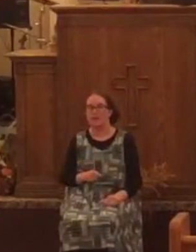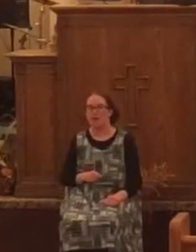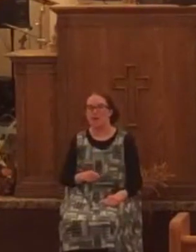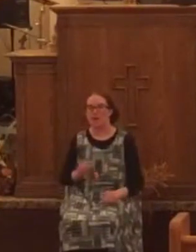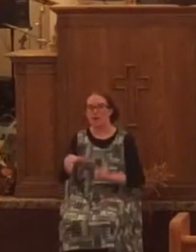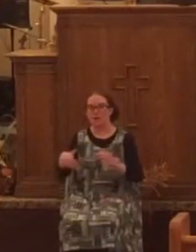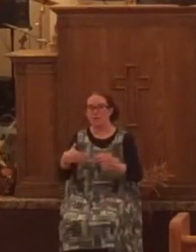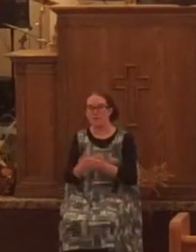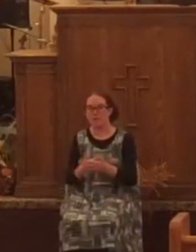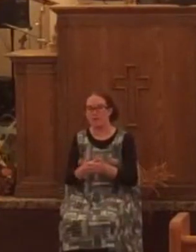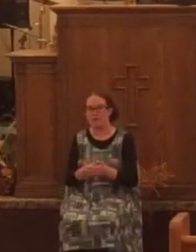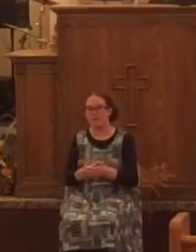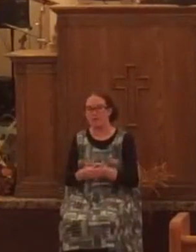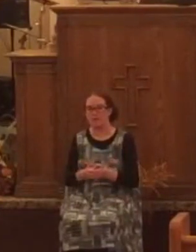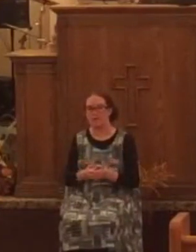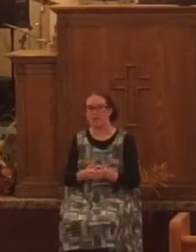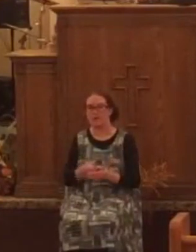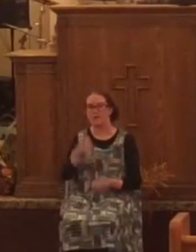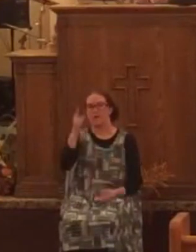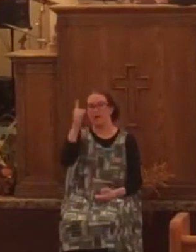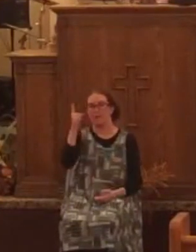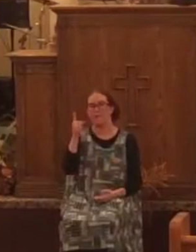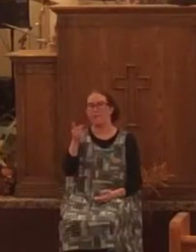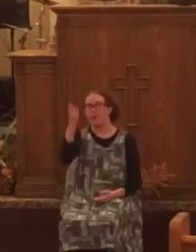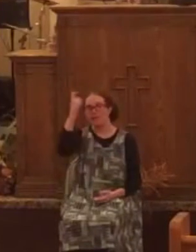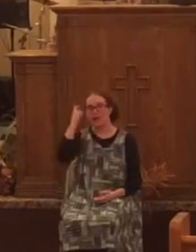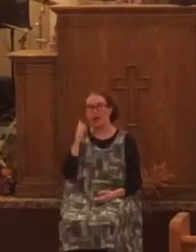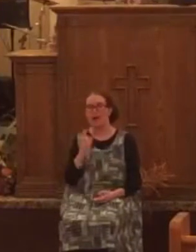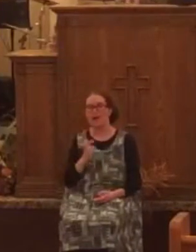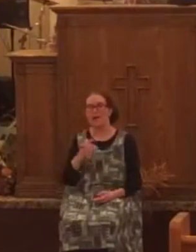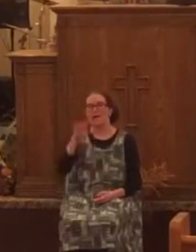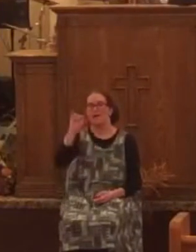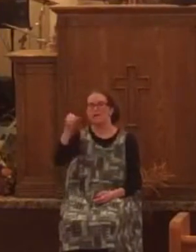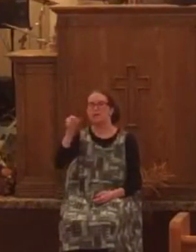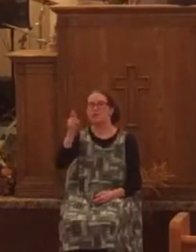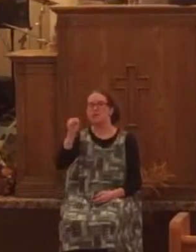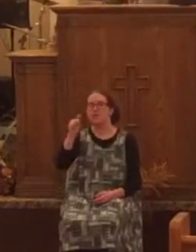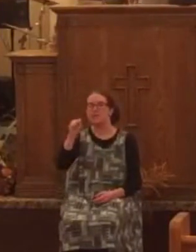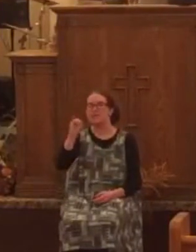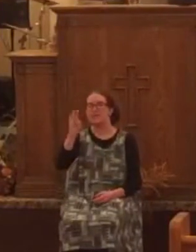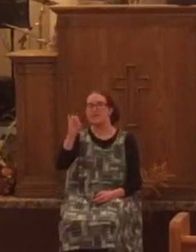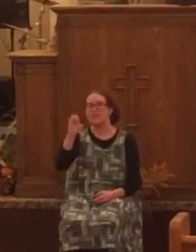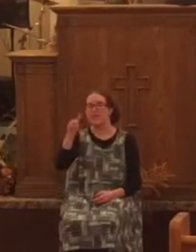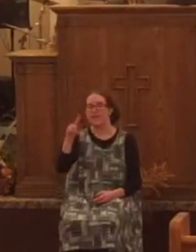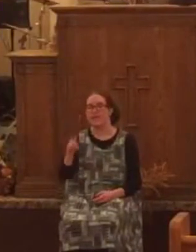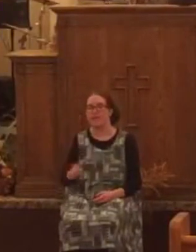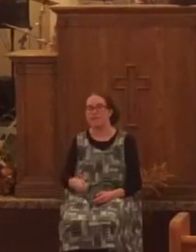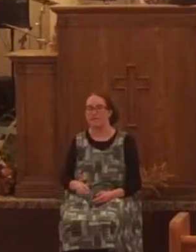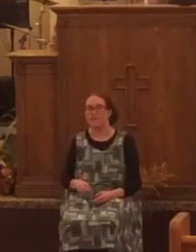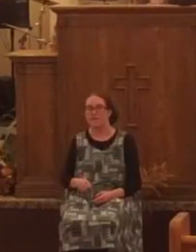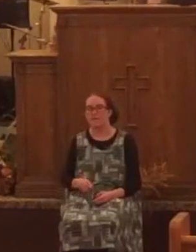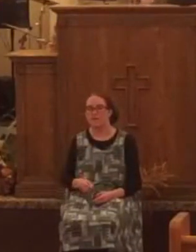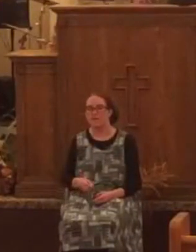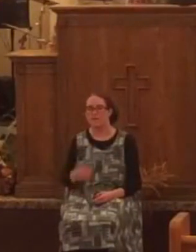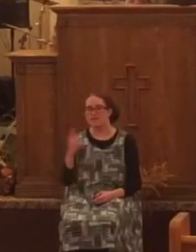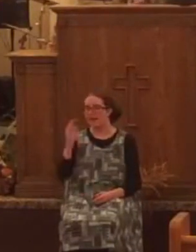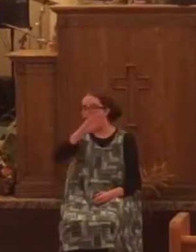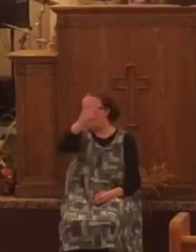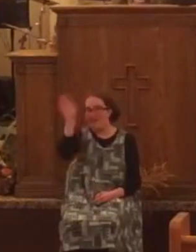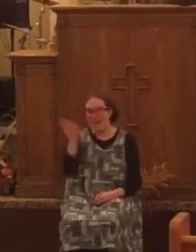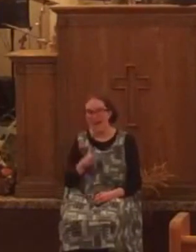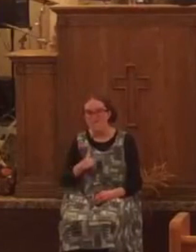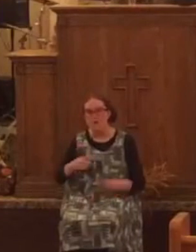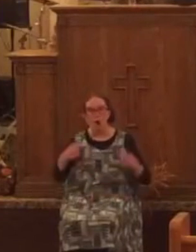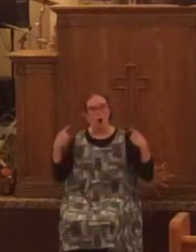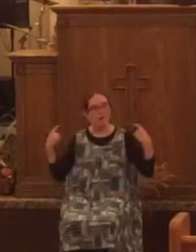are complete in Him. Hallelujah. Because we are justified. Amen. And in justice, we have